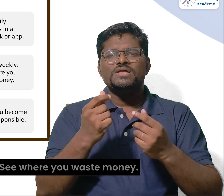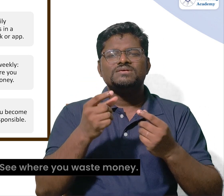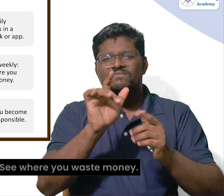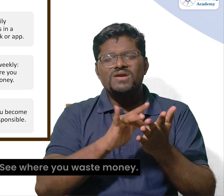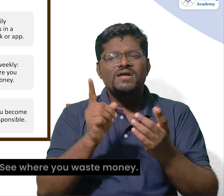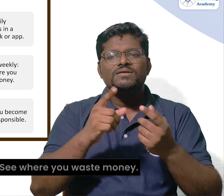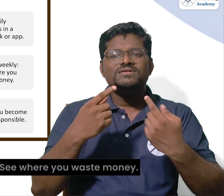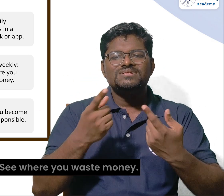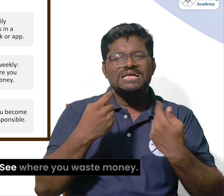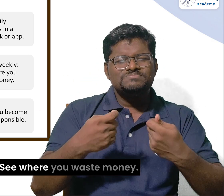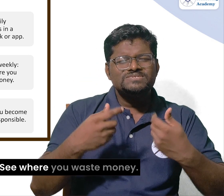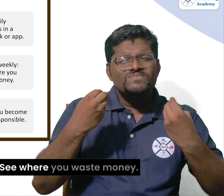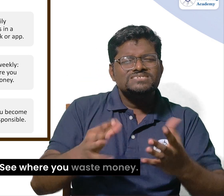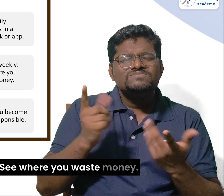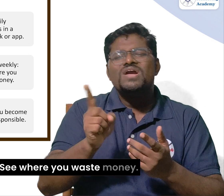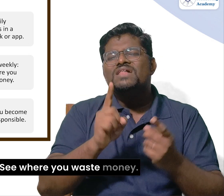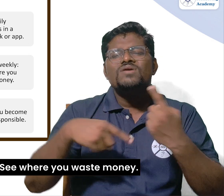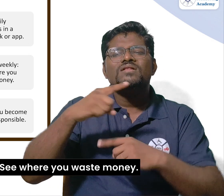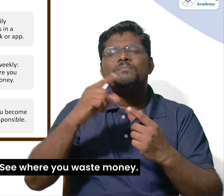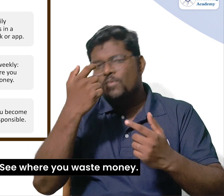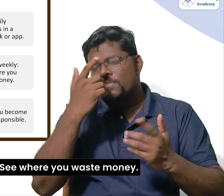Review weekly. See where you waste money.